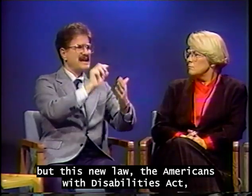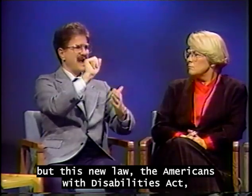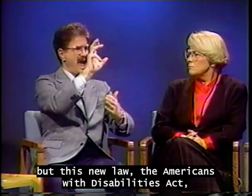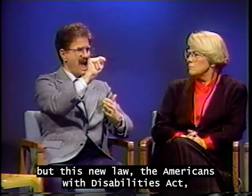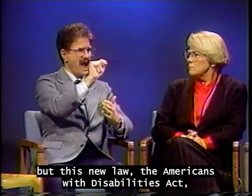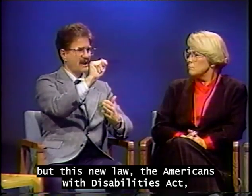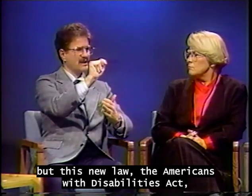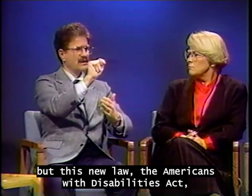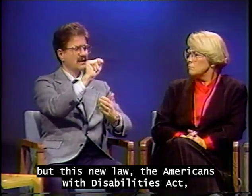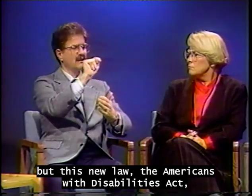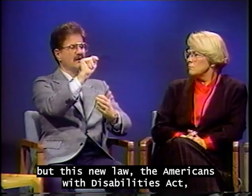Act,